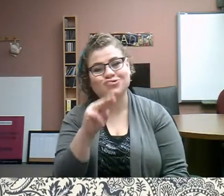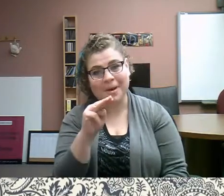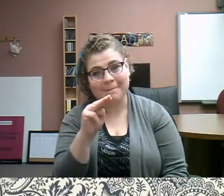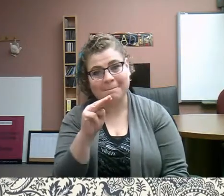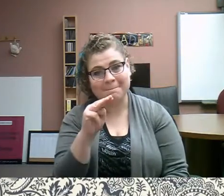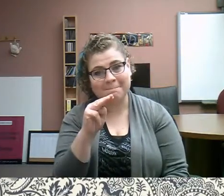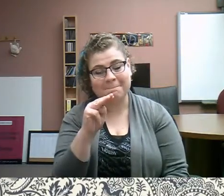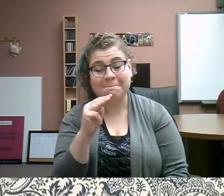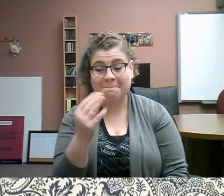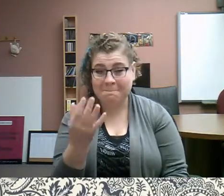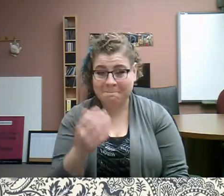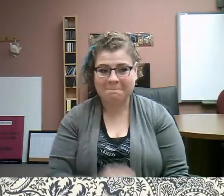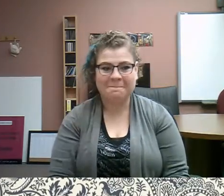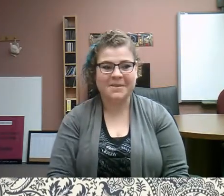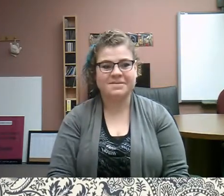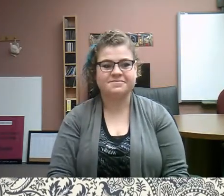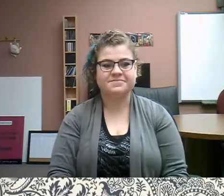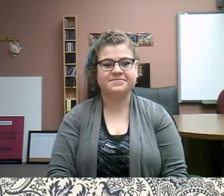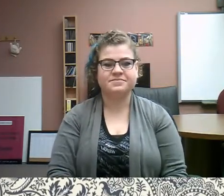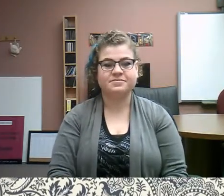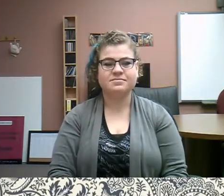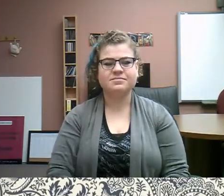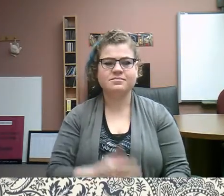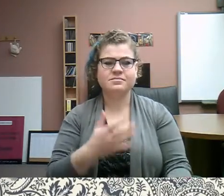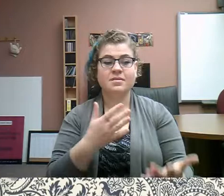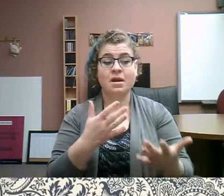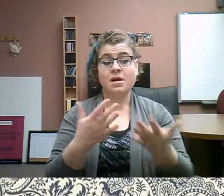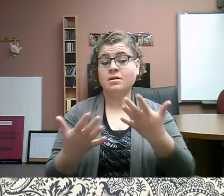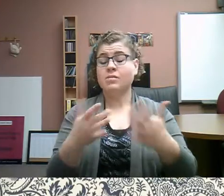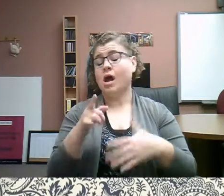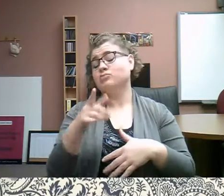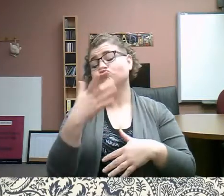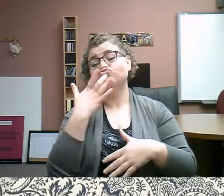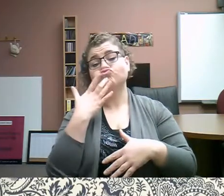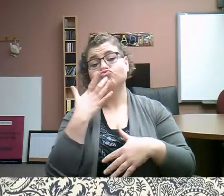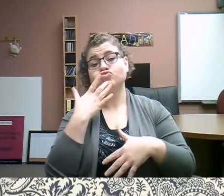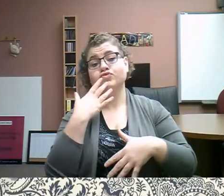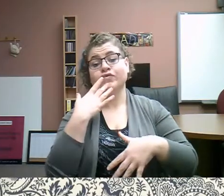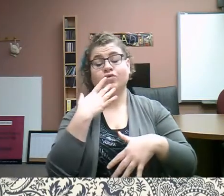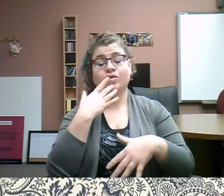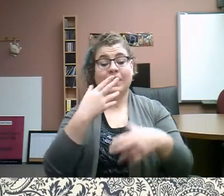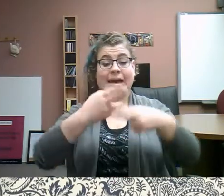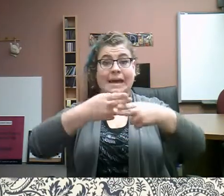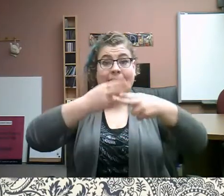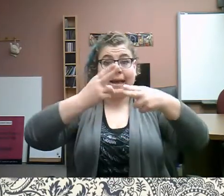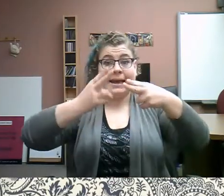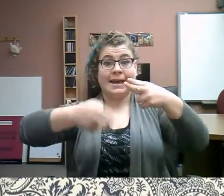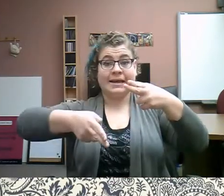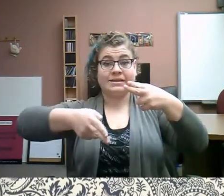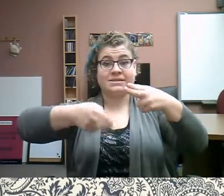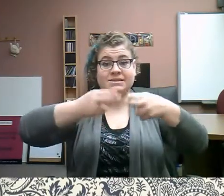Or jam. Maybe you like some jam with your peanut butter or your toast.